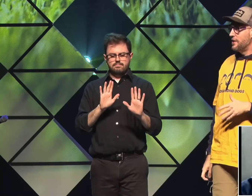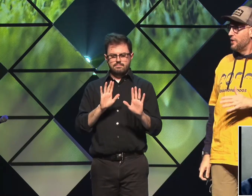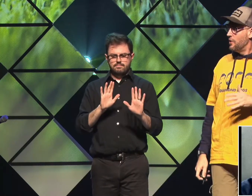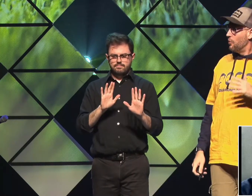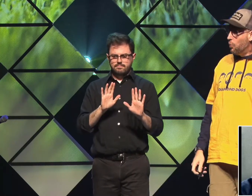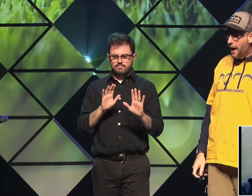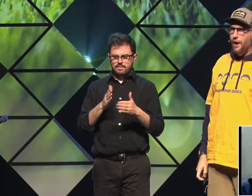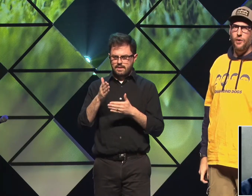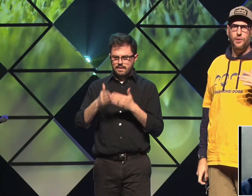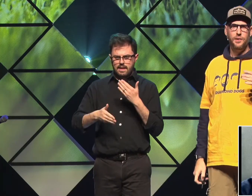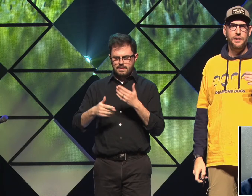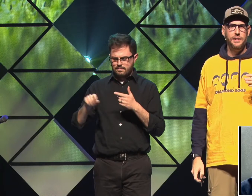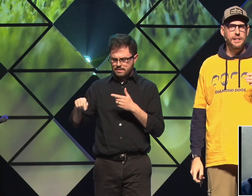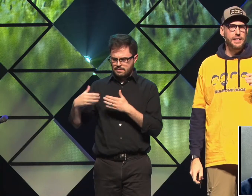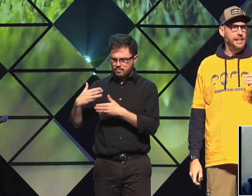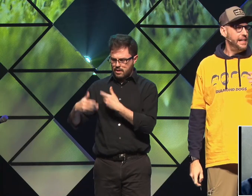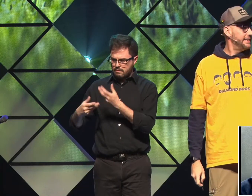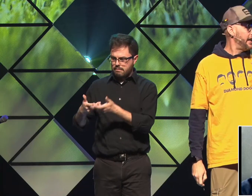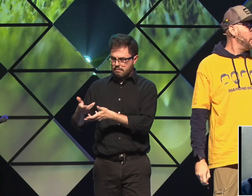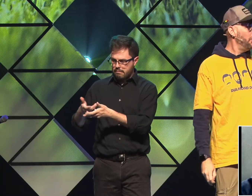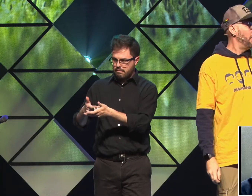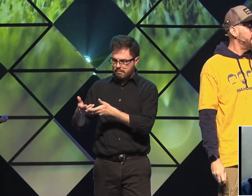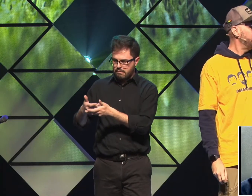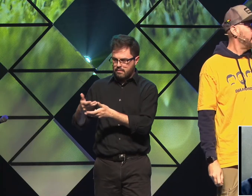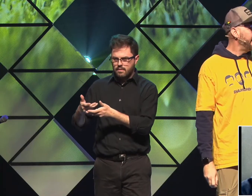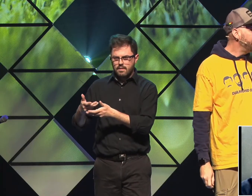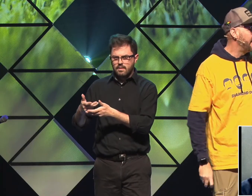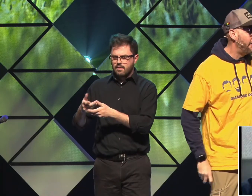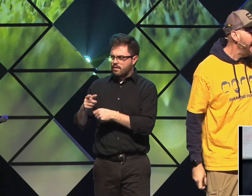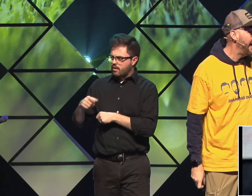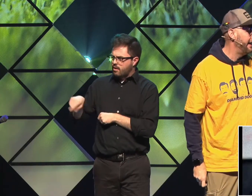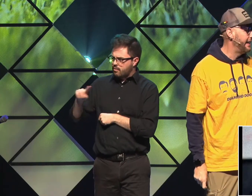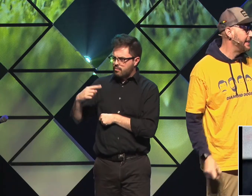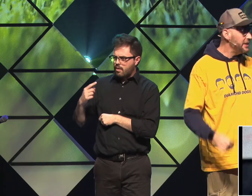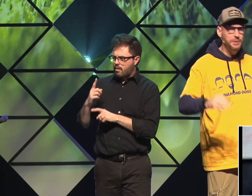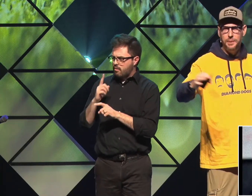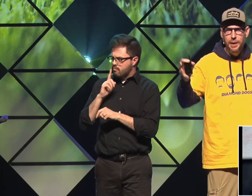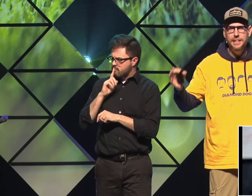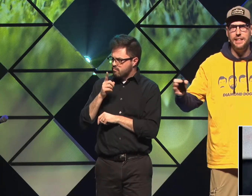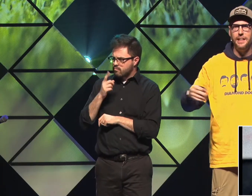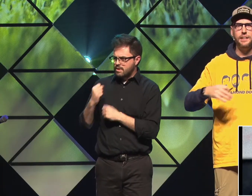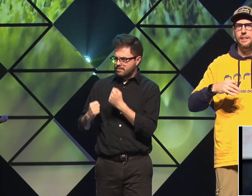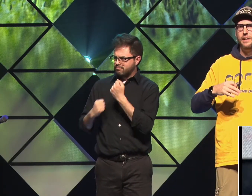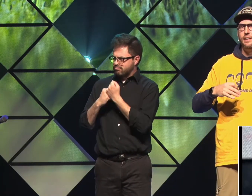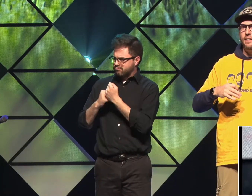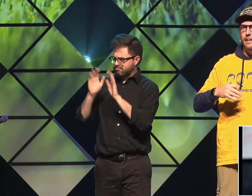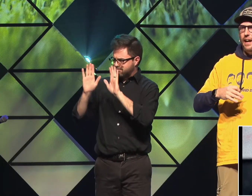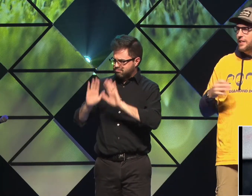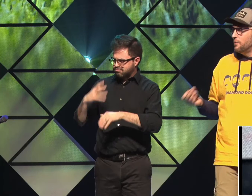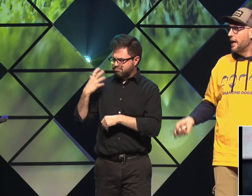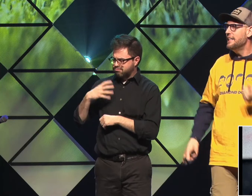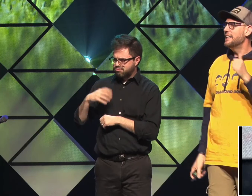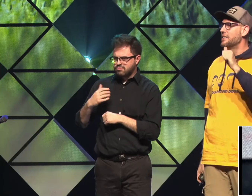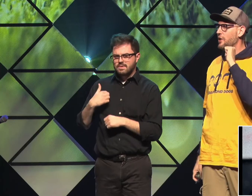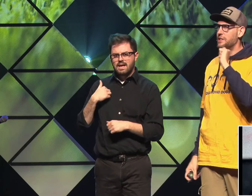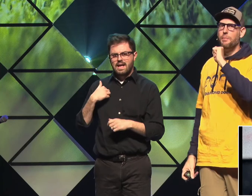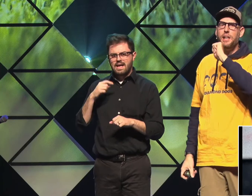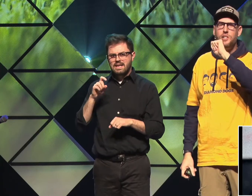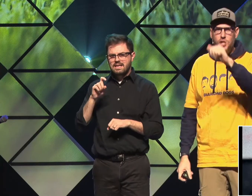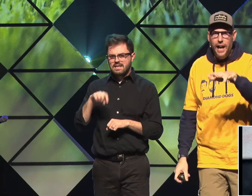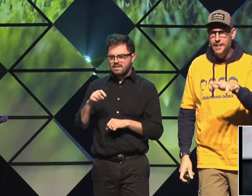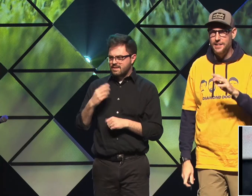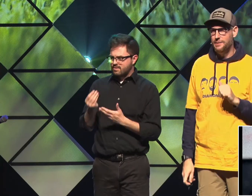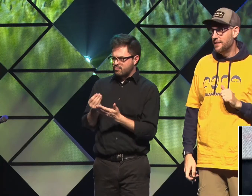like, wow. He's like, you all stuck the landing on that. Like, this was amazing. Like, I tell you what, I need to get y'all